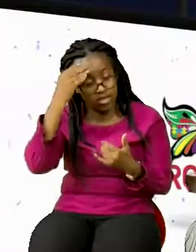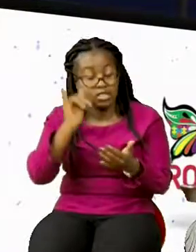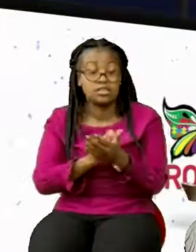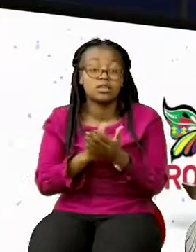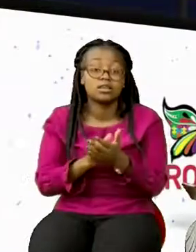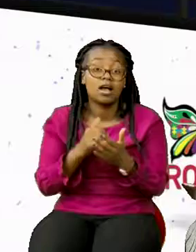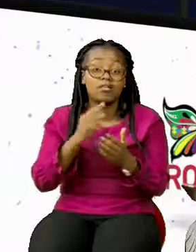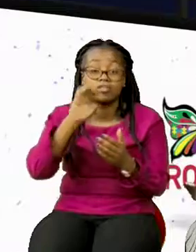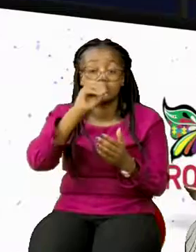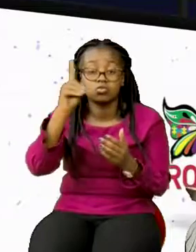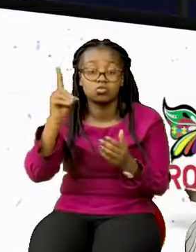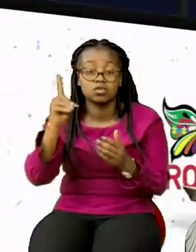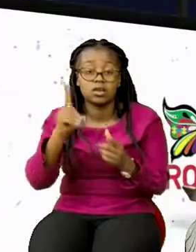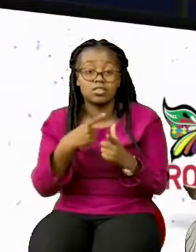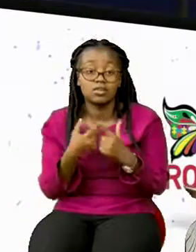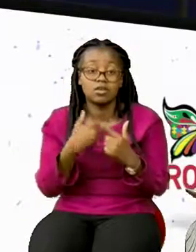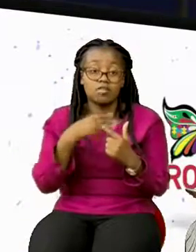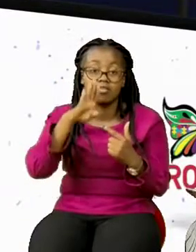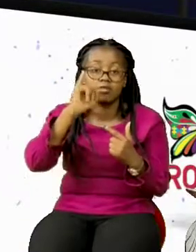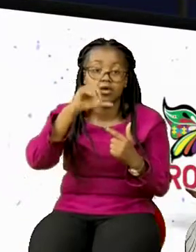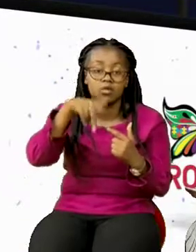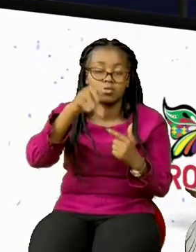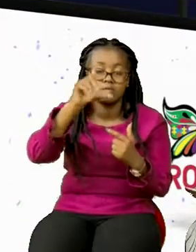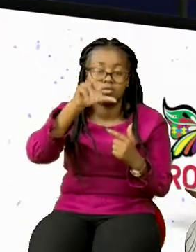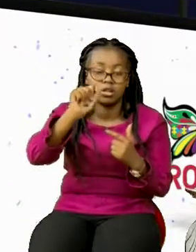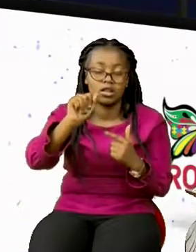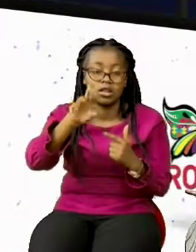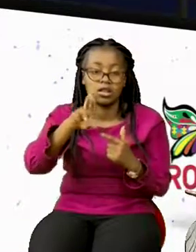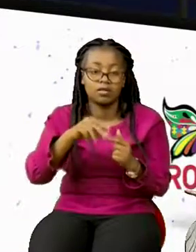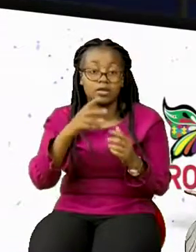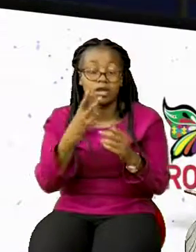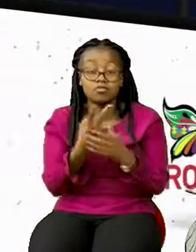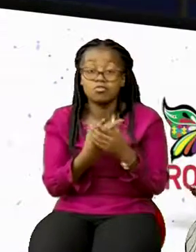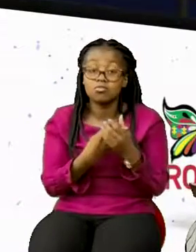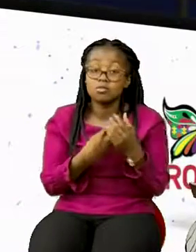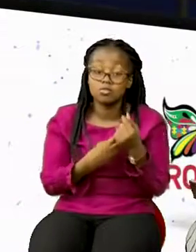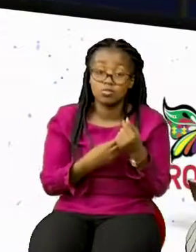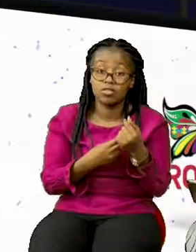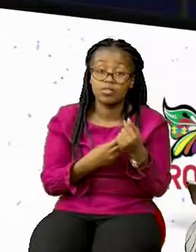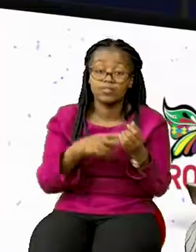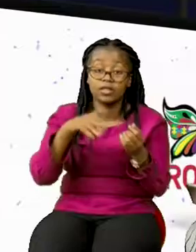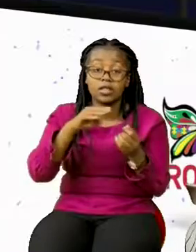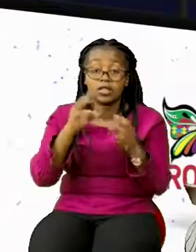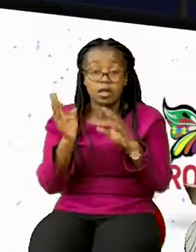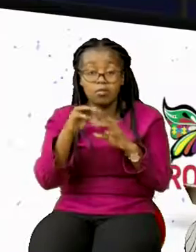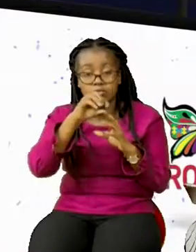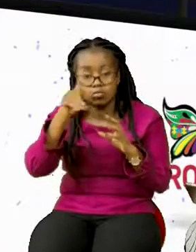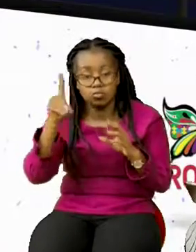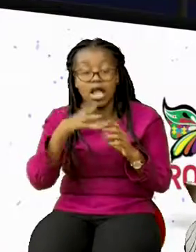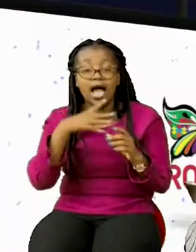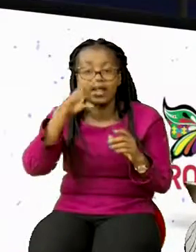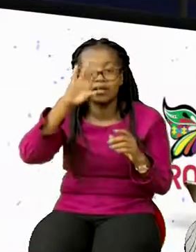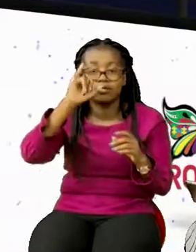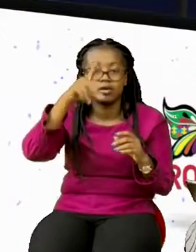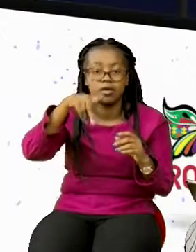there is mood disorders, then there is bipolar. So I've introduced two words. There is the mood disorders that your child could